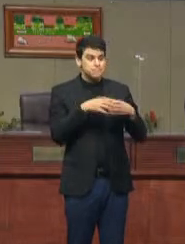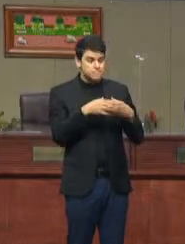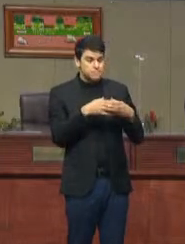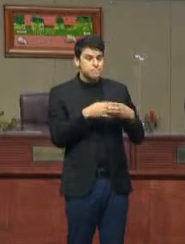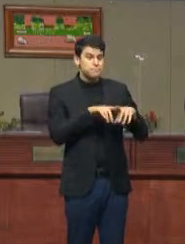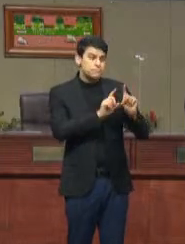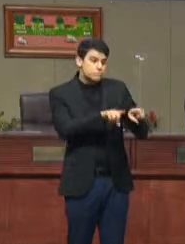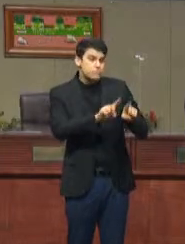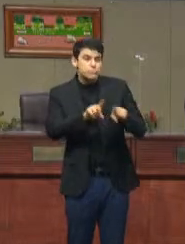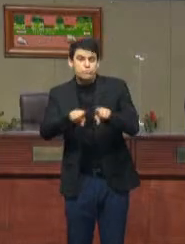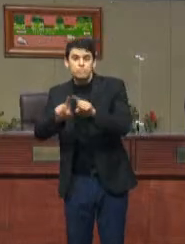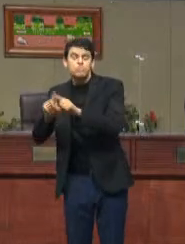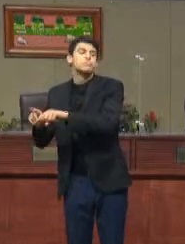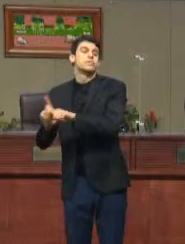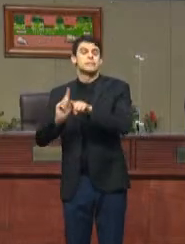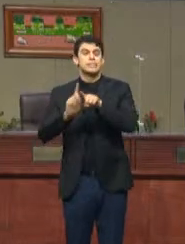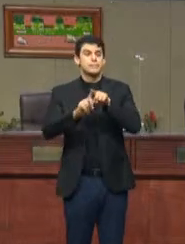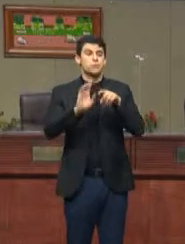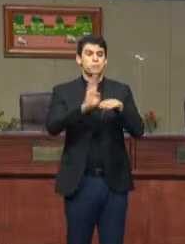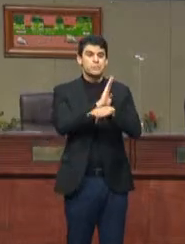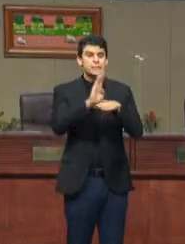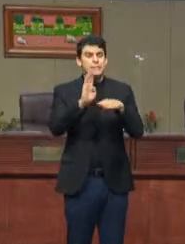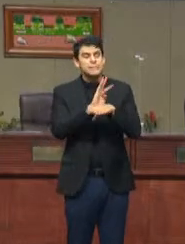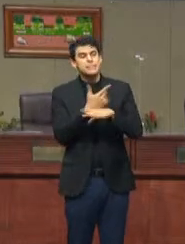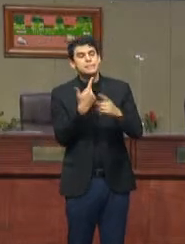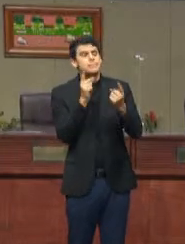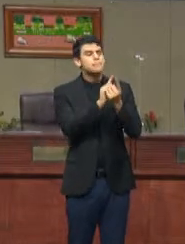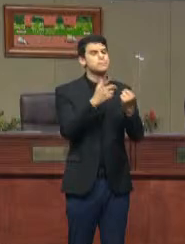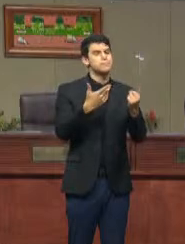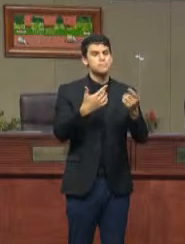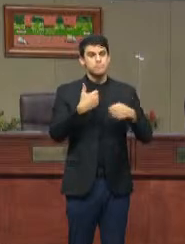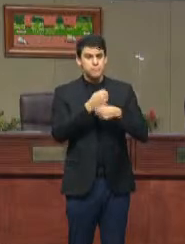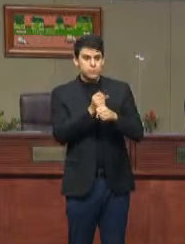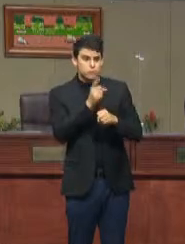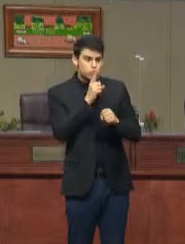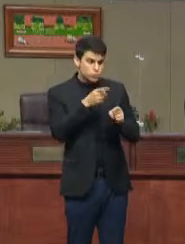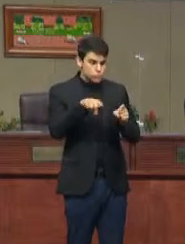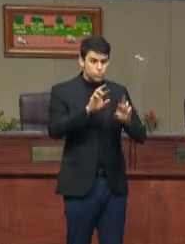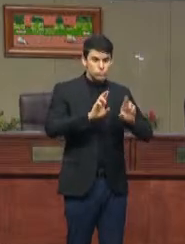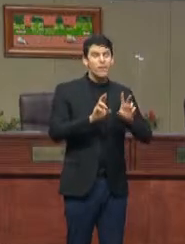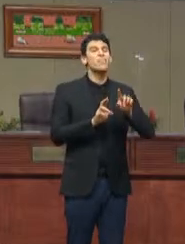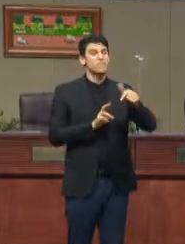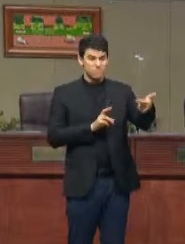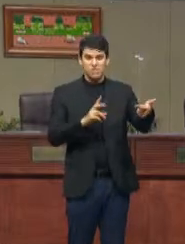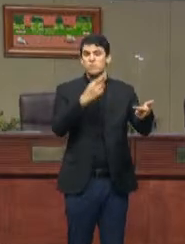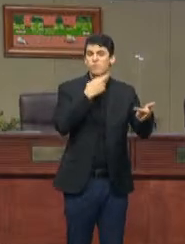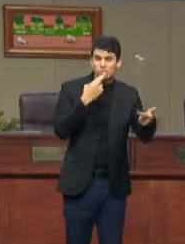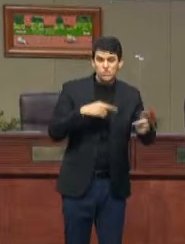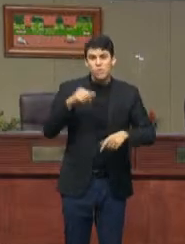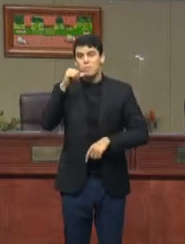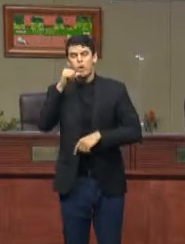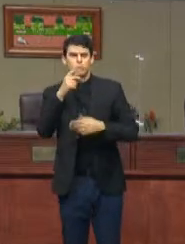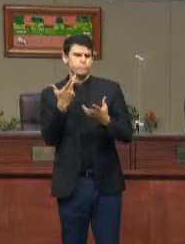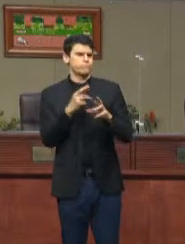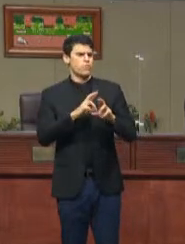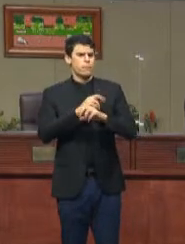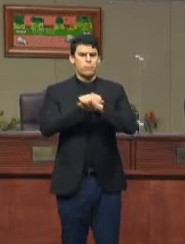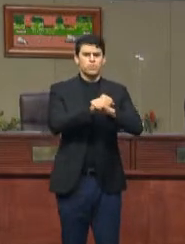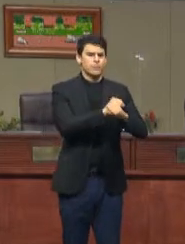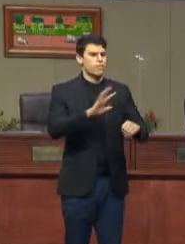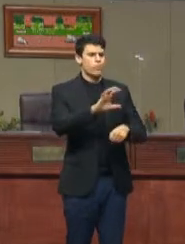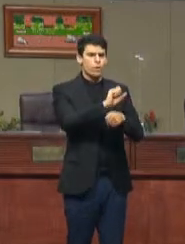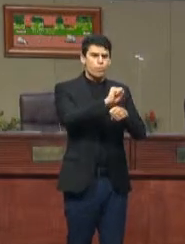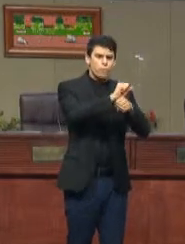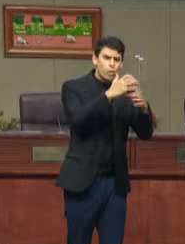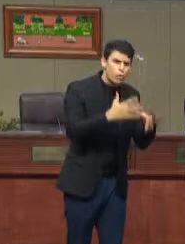restaurant owners who were more than prepared and actively protecting their patrons and employees. Again, that's what we want to